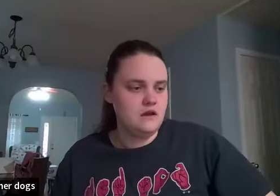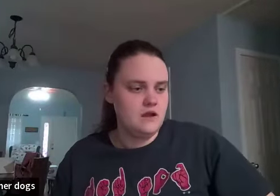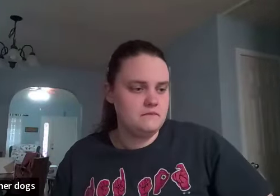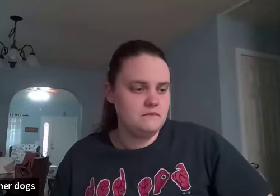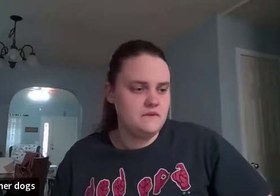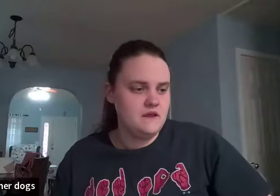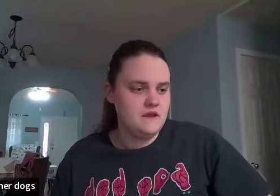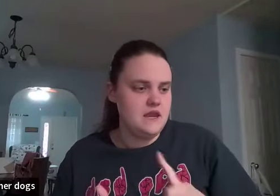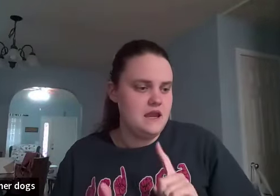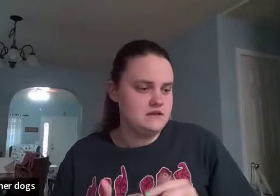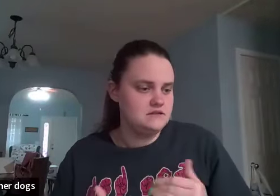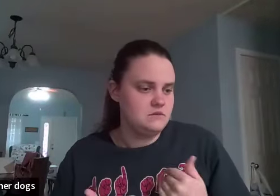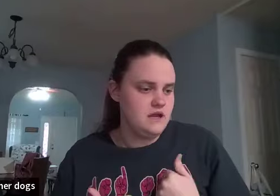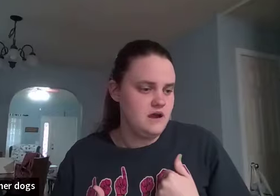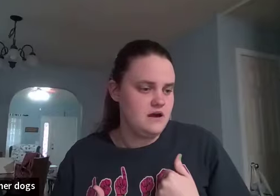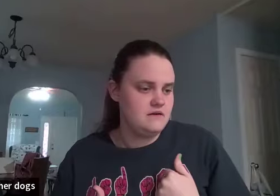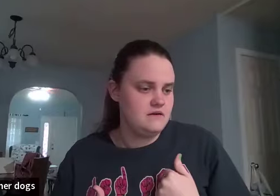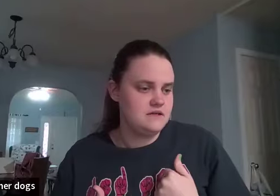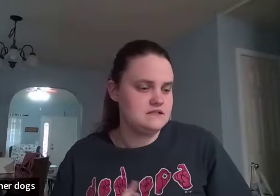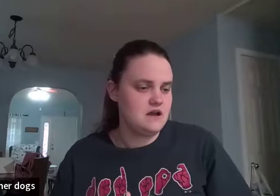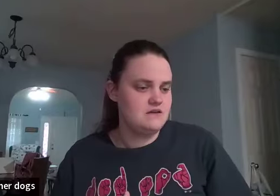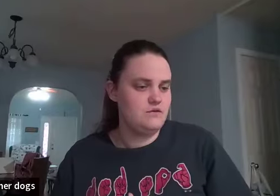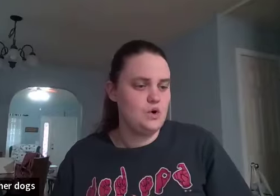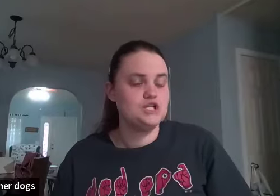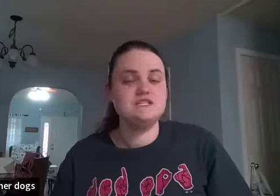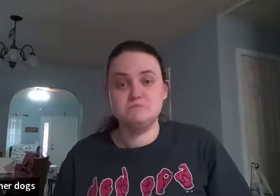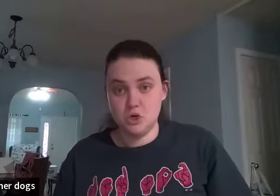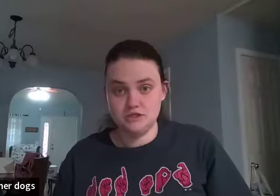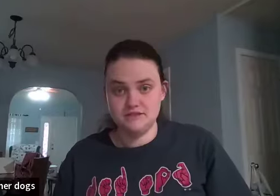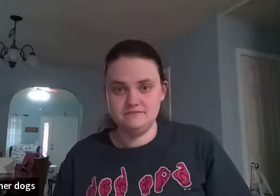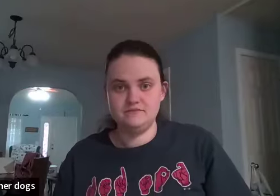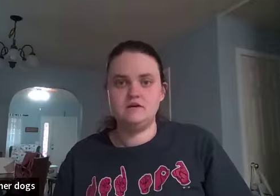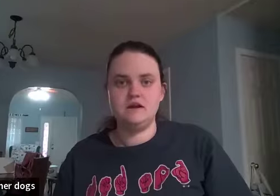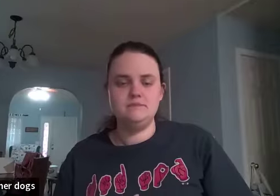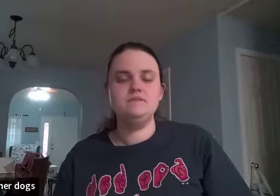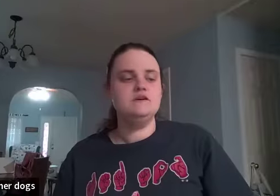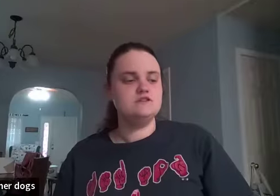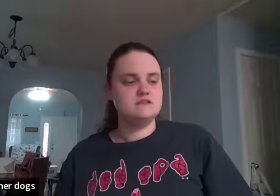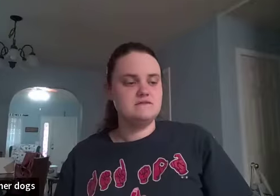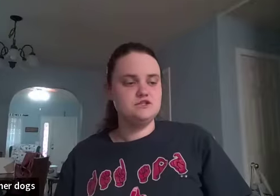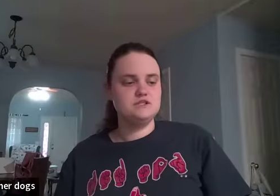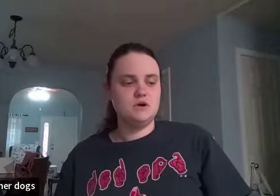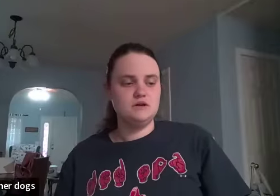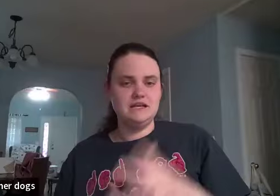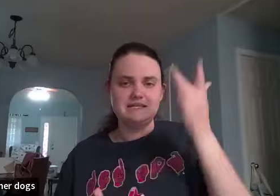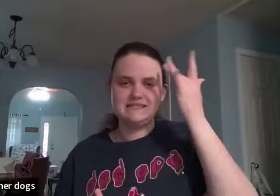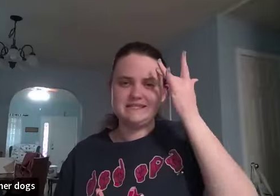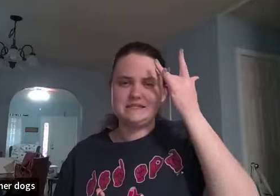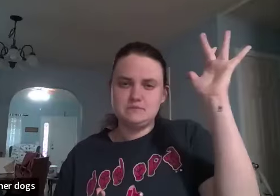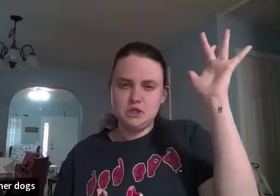Okay. The next one we have is the sign for smart. All right. So the sign for smart is